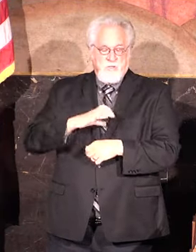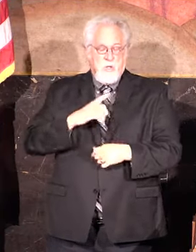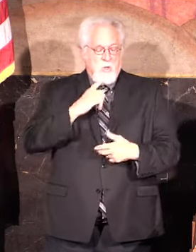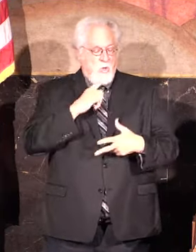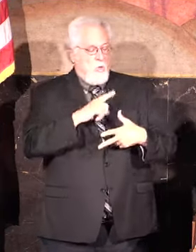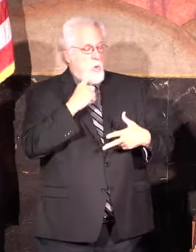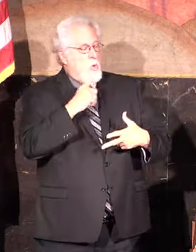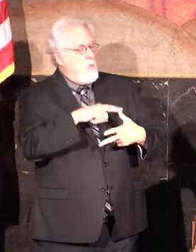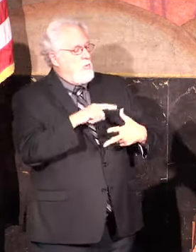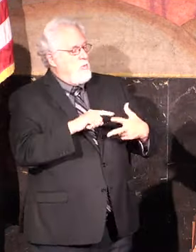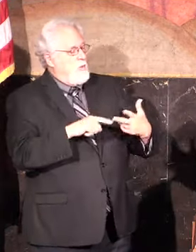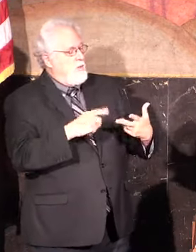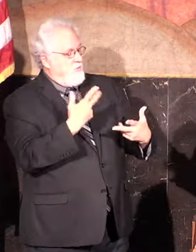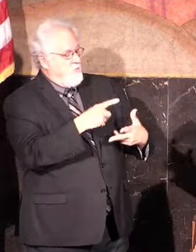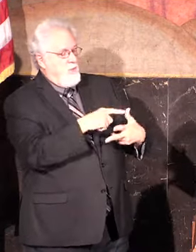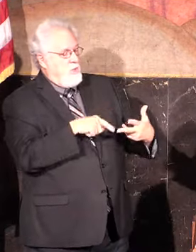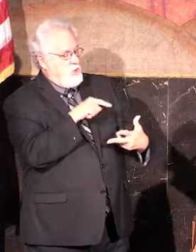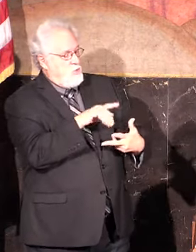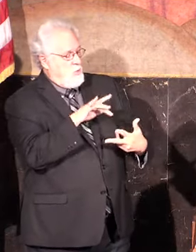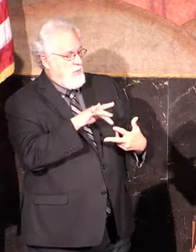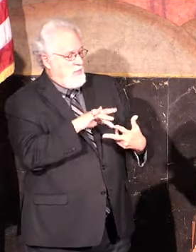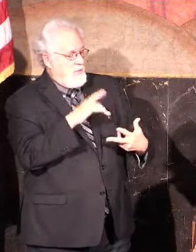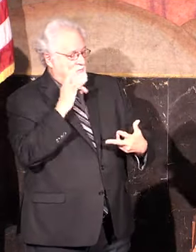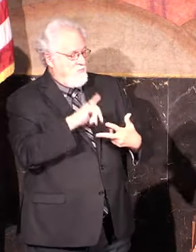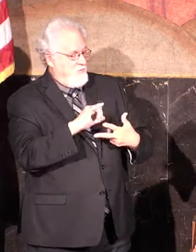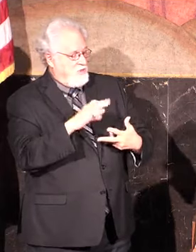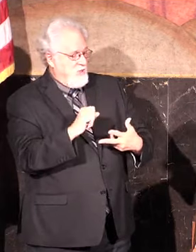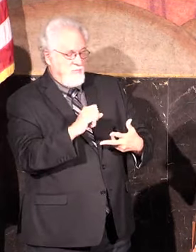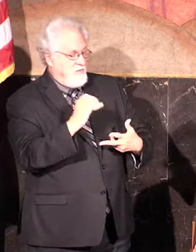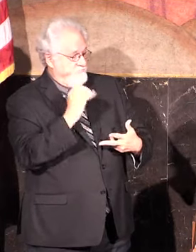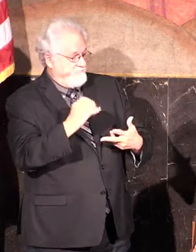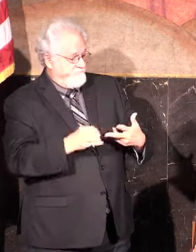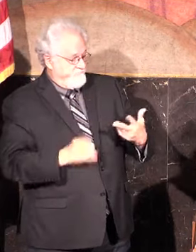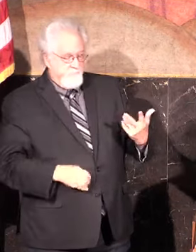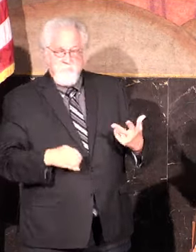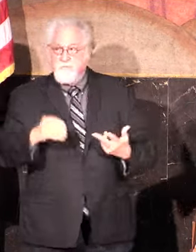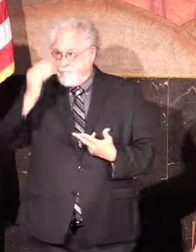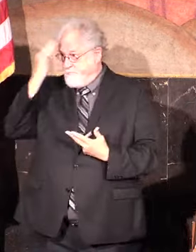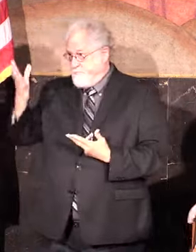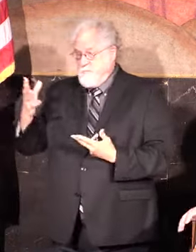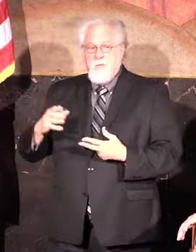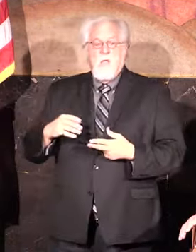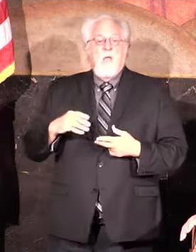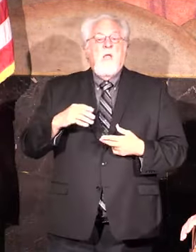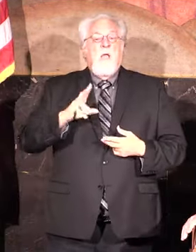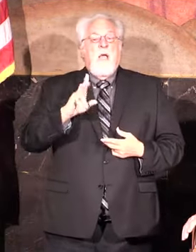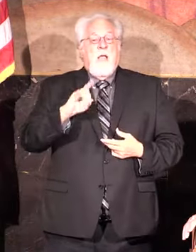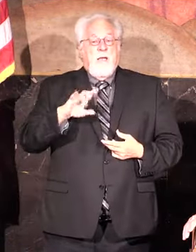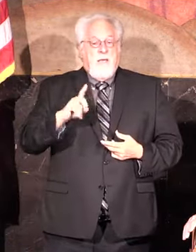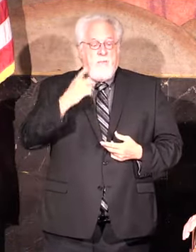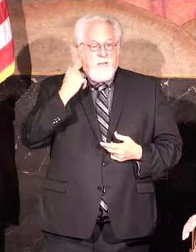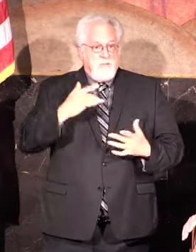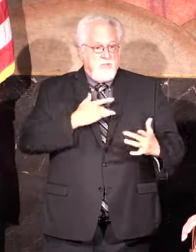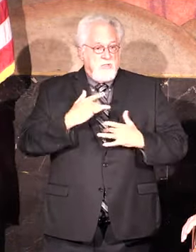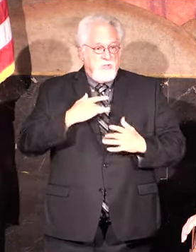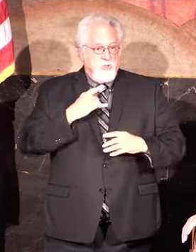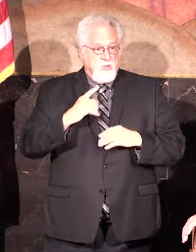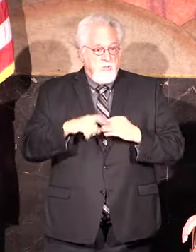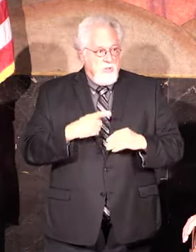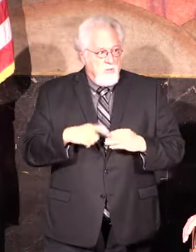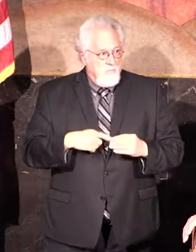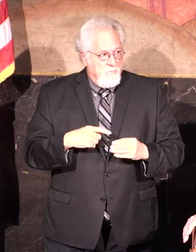no jobs were available. This also is being done because we are concerned about the solvency